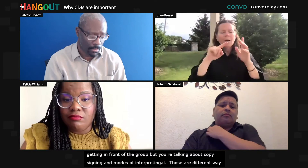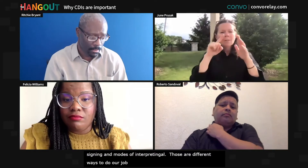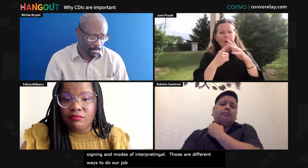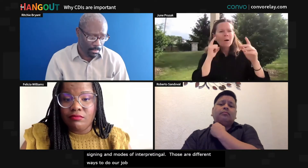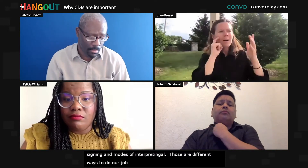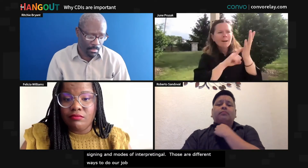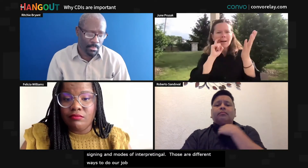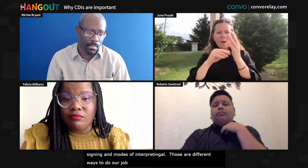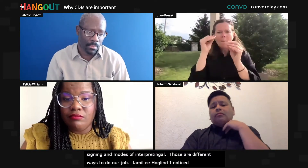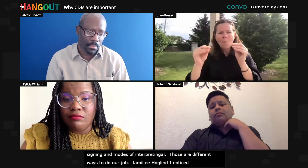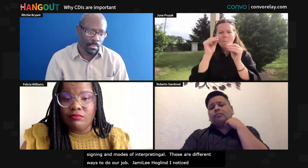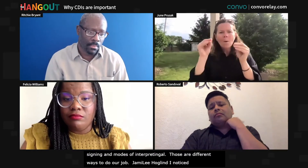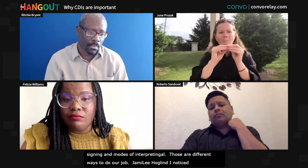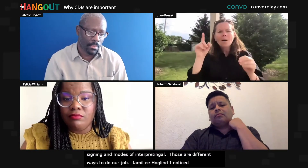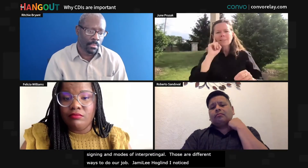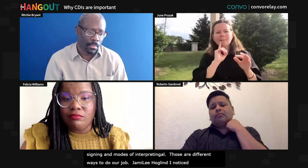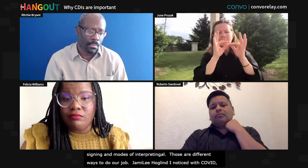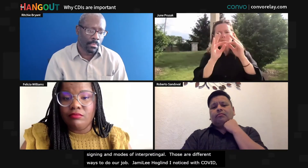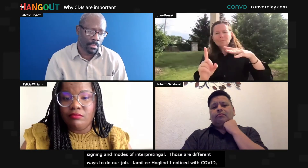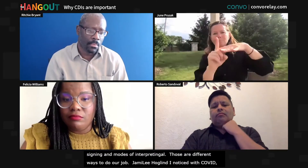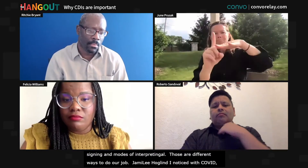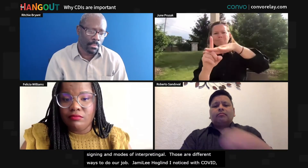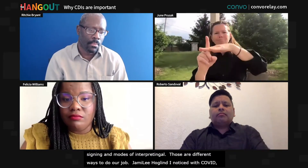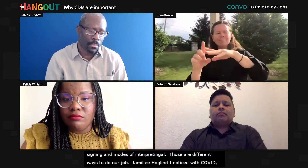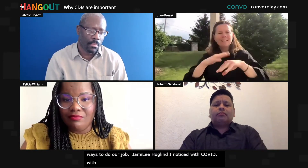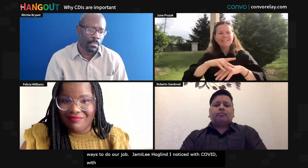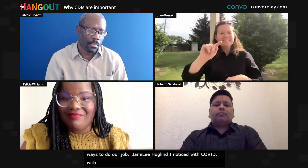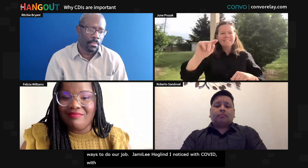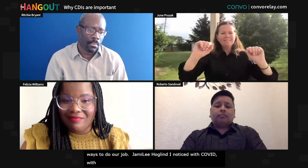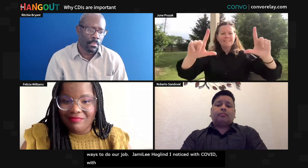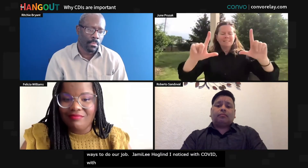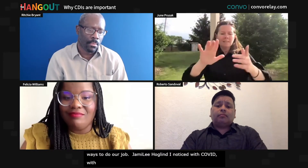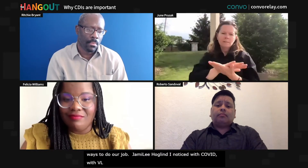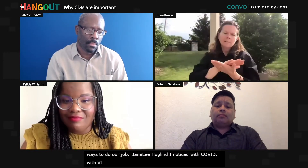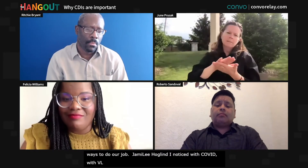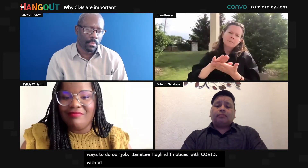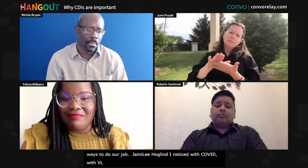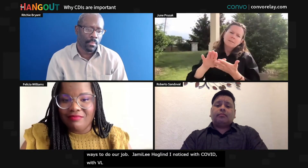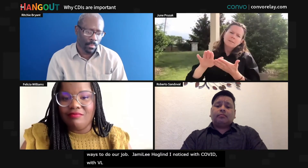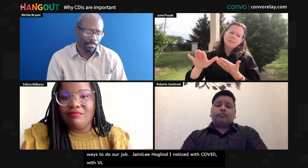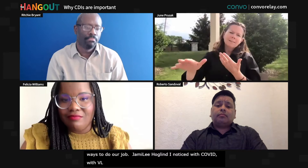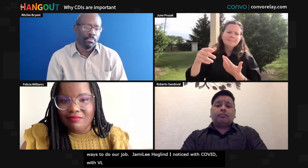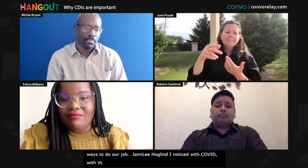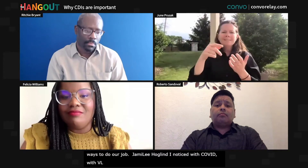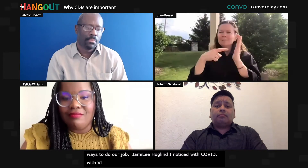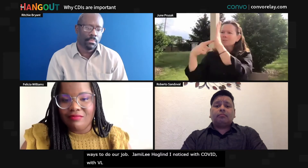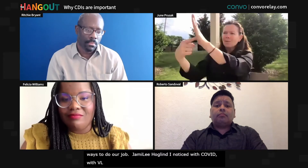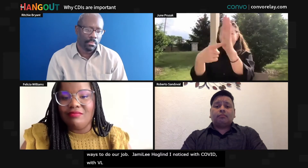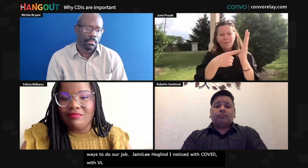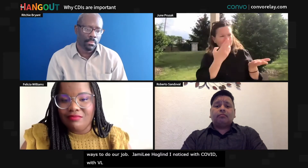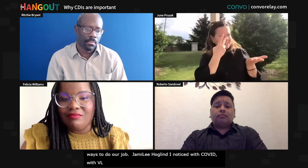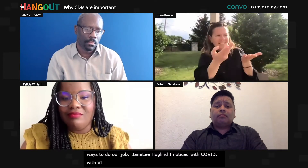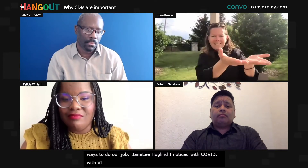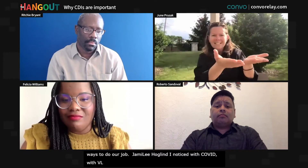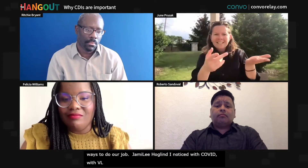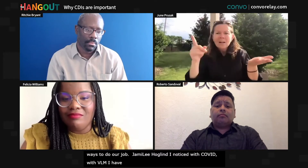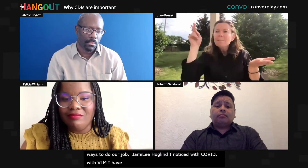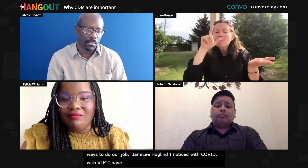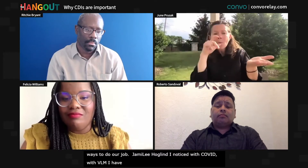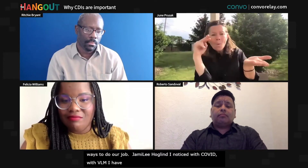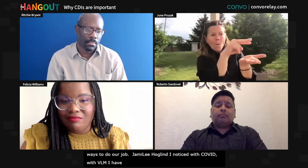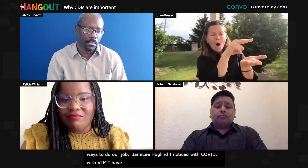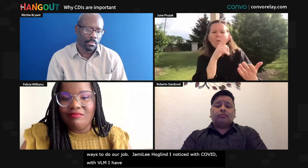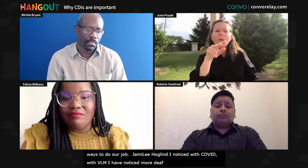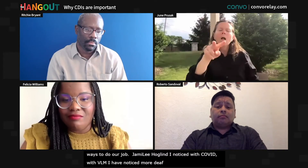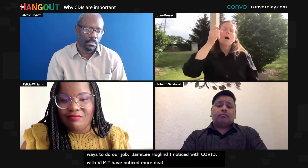COVID, with BLM, I've noticed more and more deaf interpreters popping up on the TVs, which is such